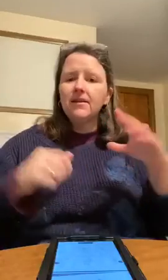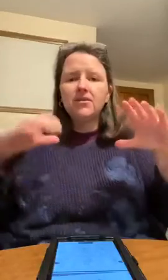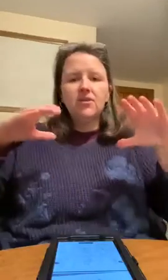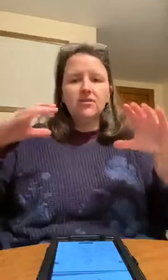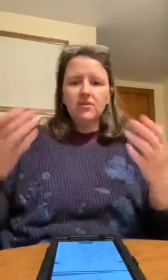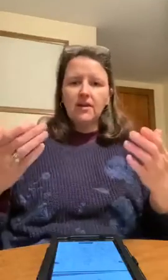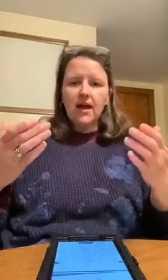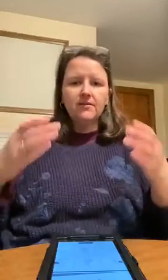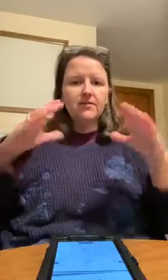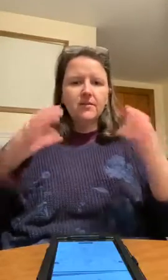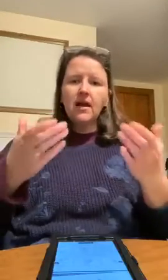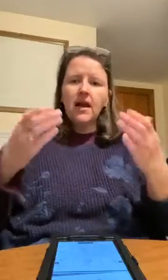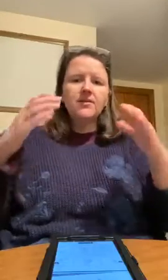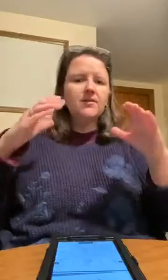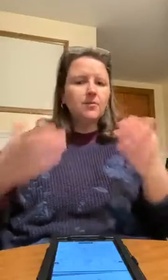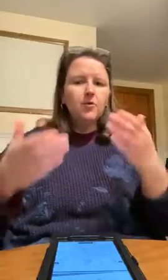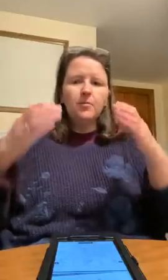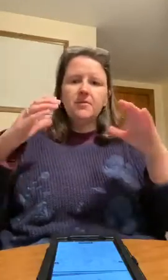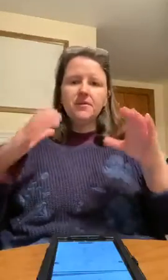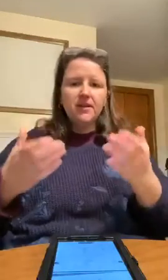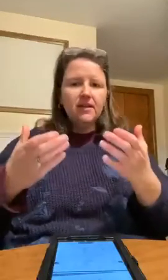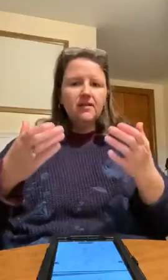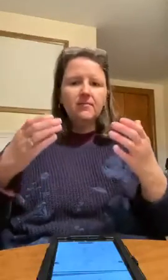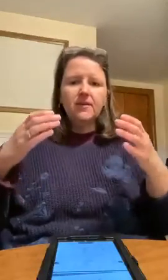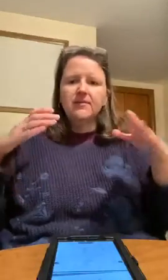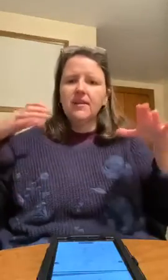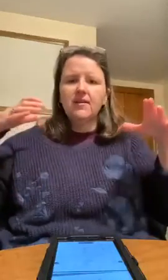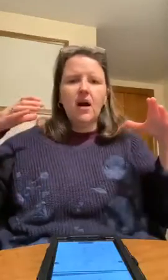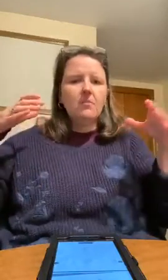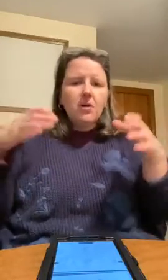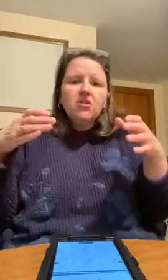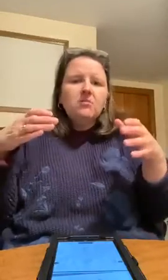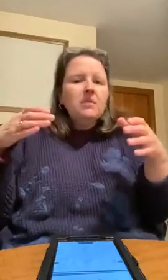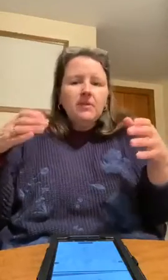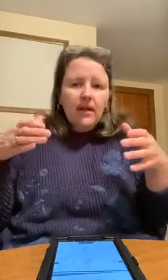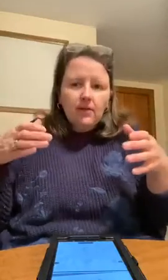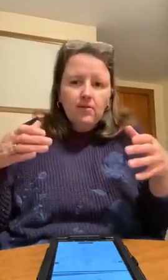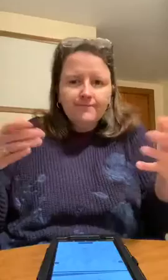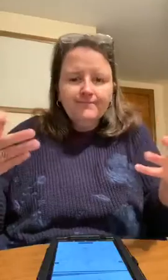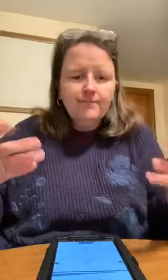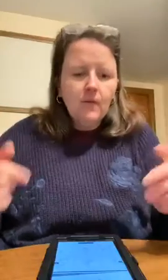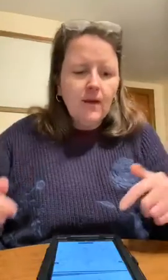just class. Class, group, team. It's like a bunch of people together. Okay.